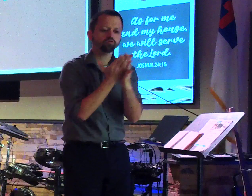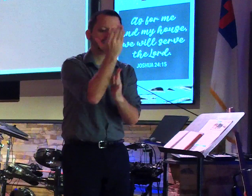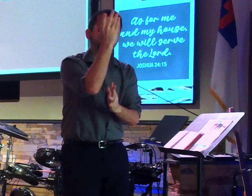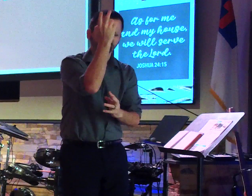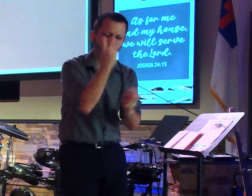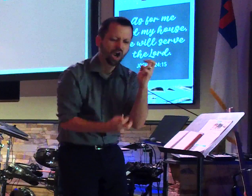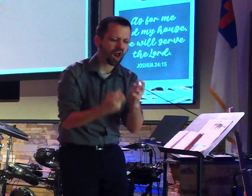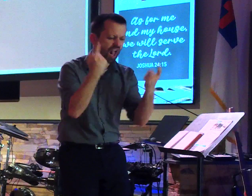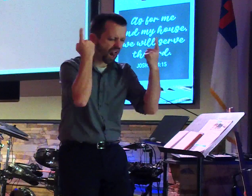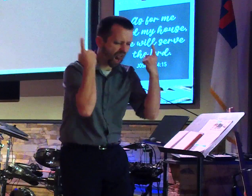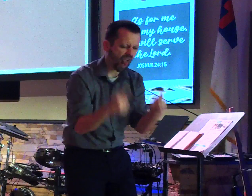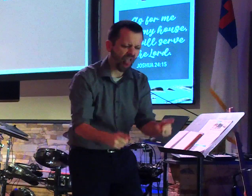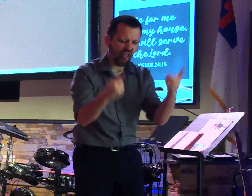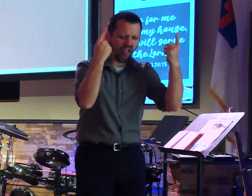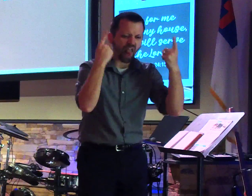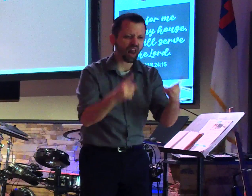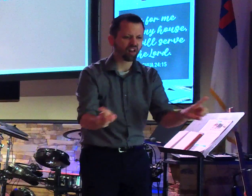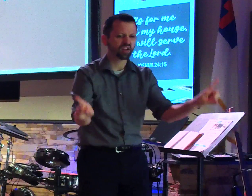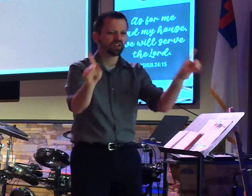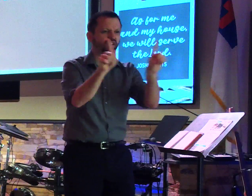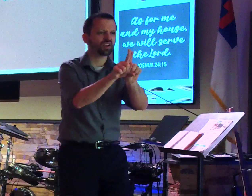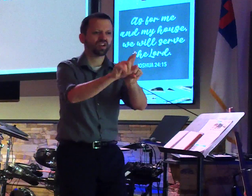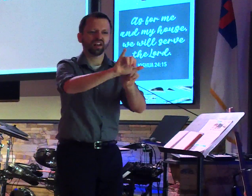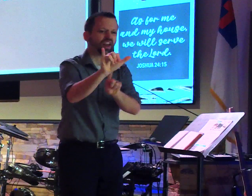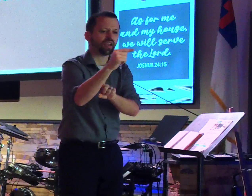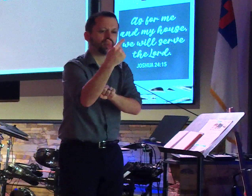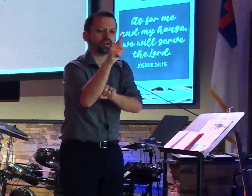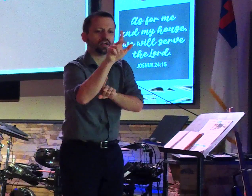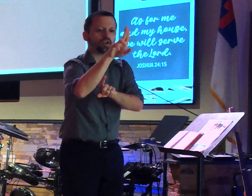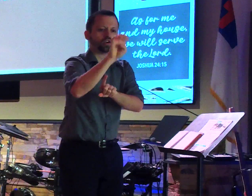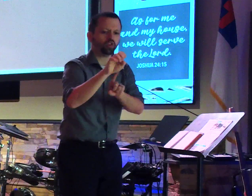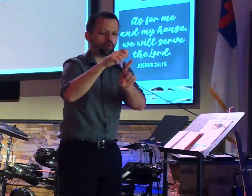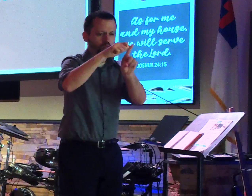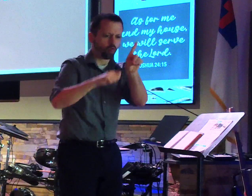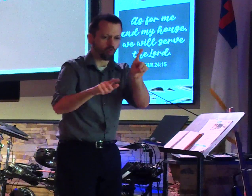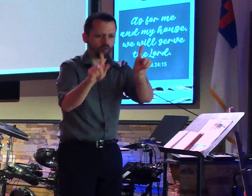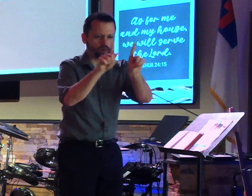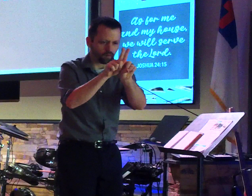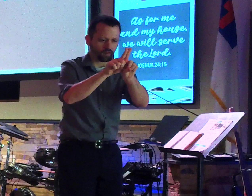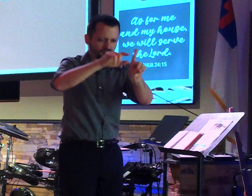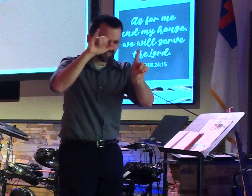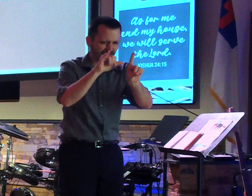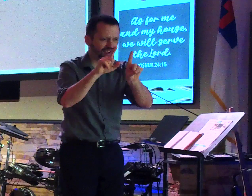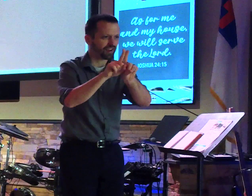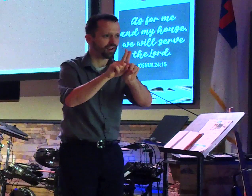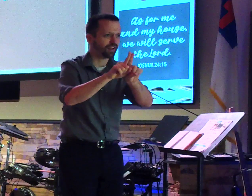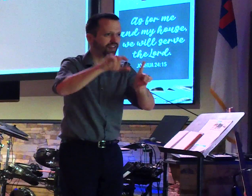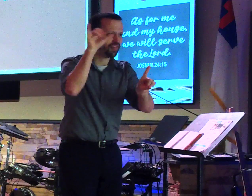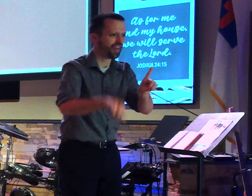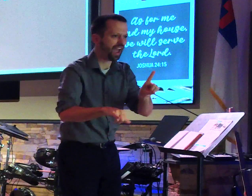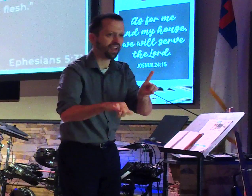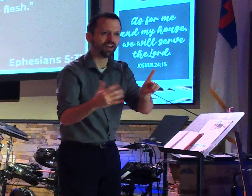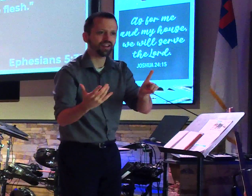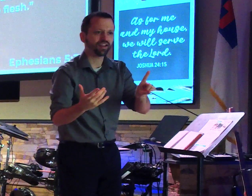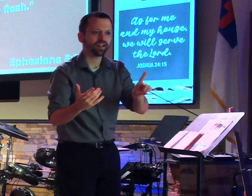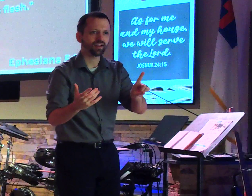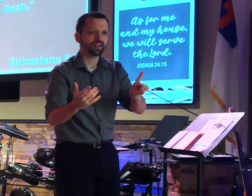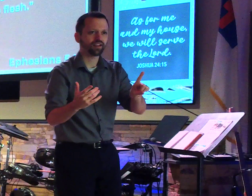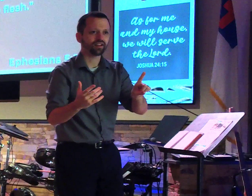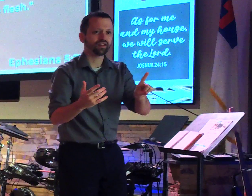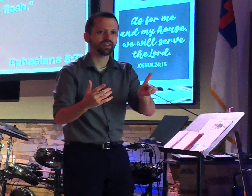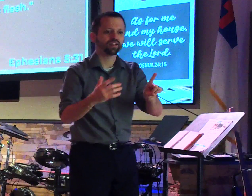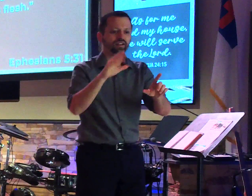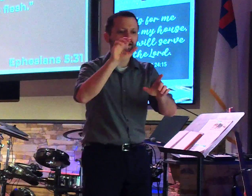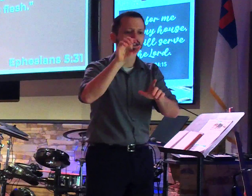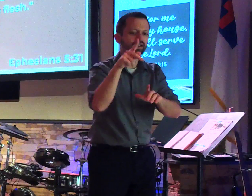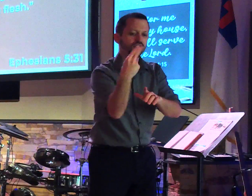stay together like glue. Don't let them separate you. Look at Ephesians 5 and look at verse 31. It